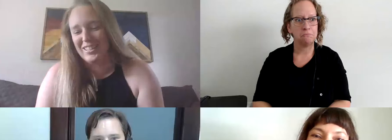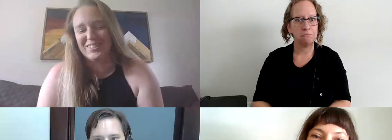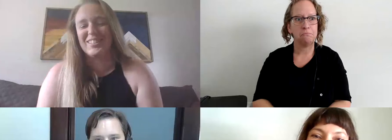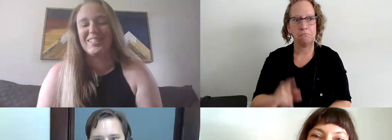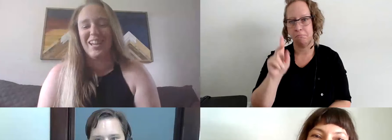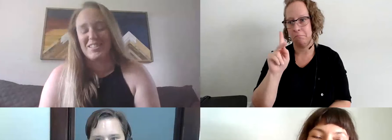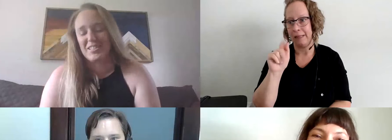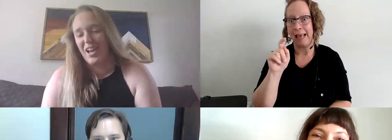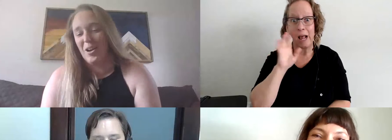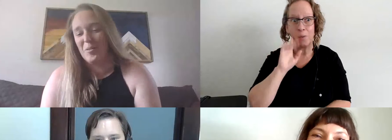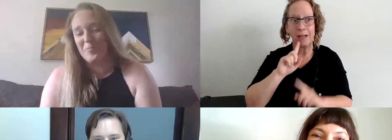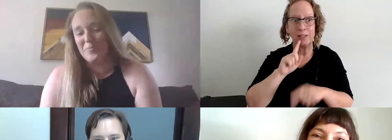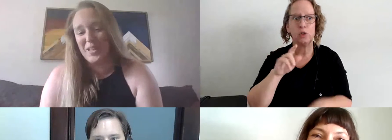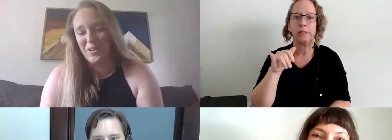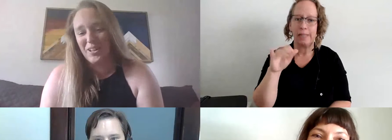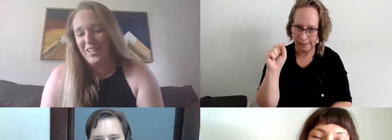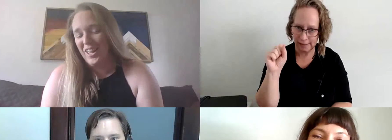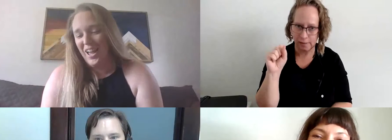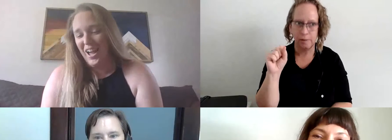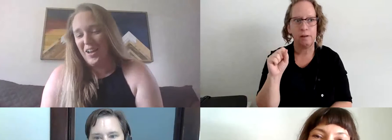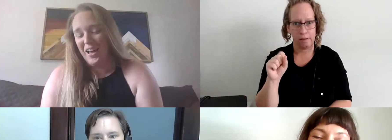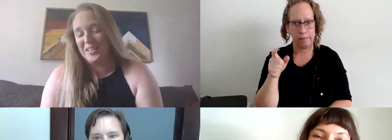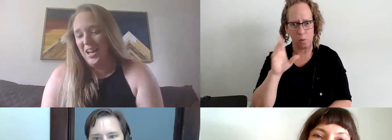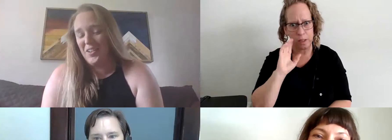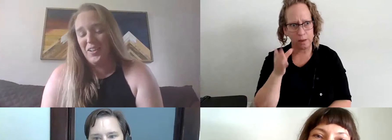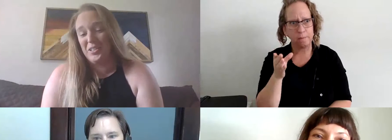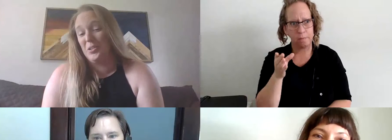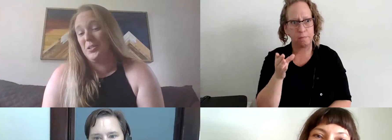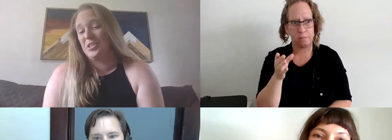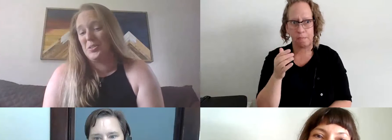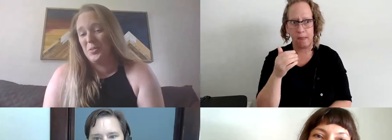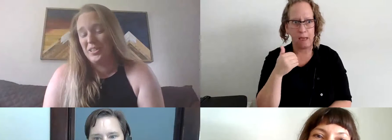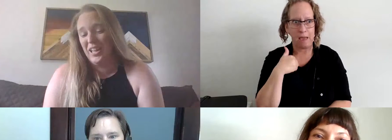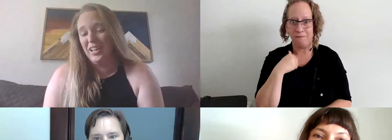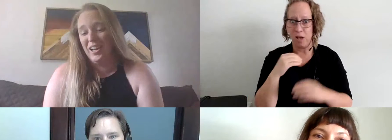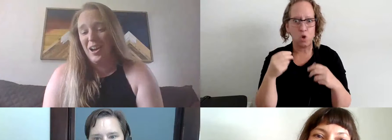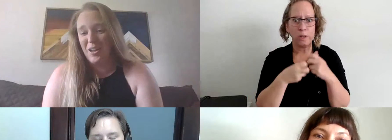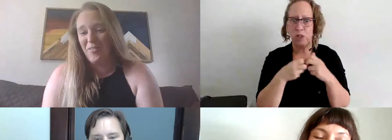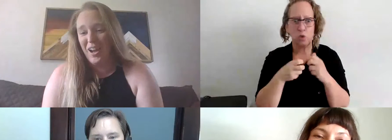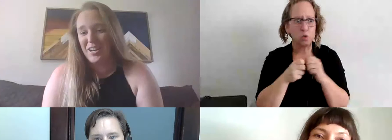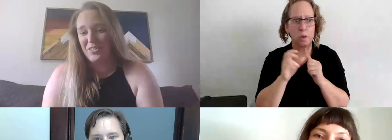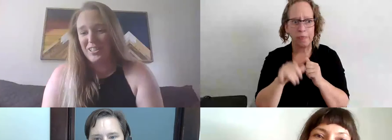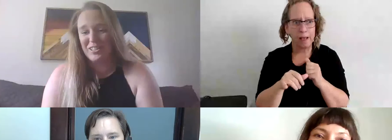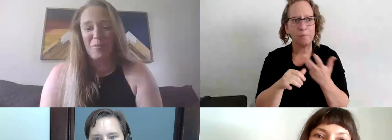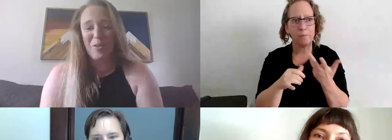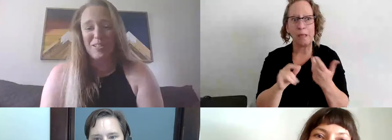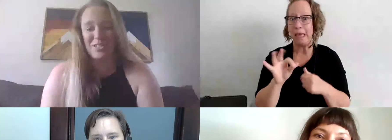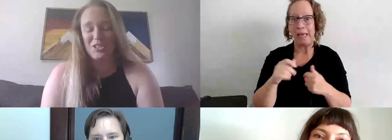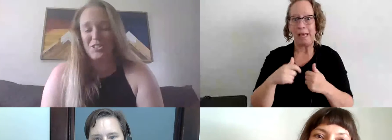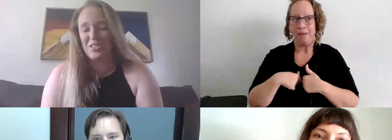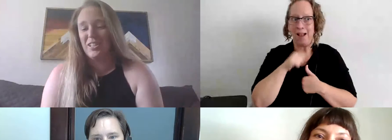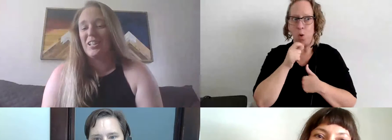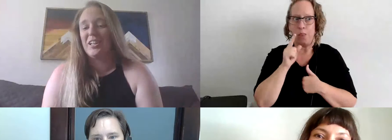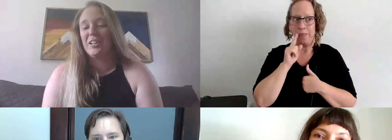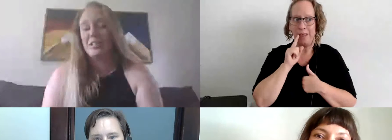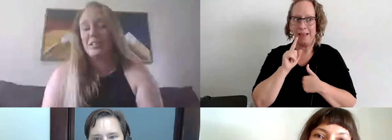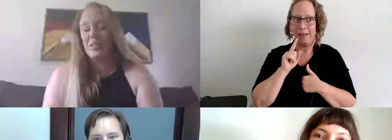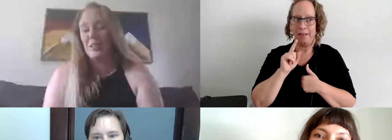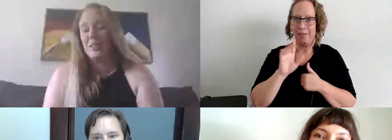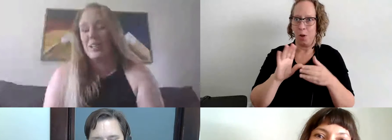I'll take that one. Yes, they will. I've had no issues with that. If I don't think that their message